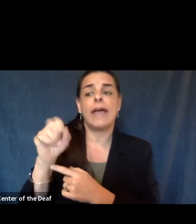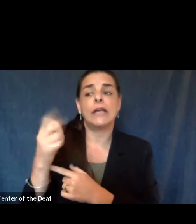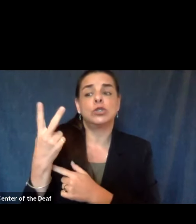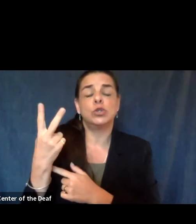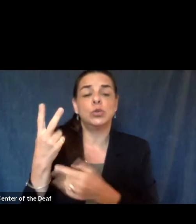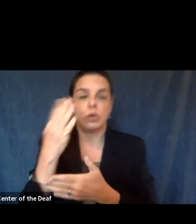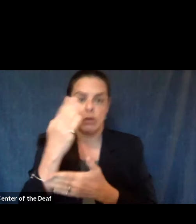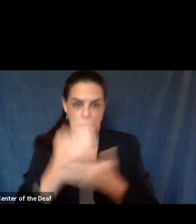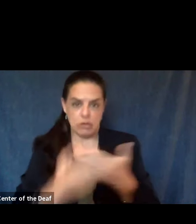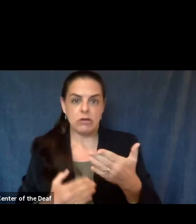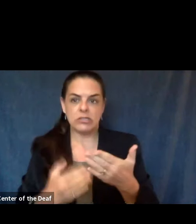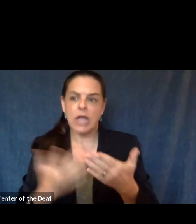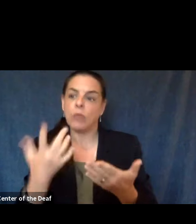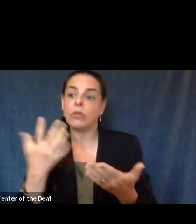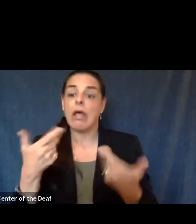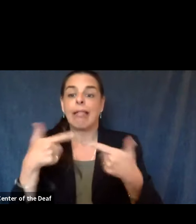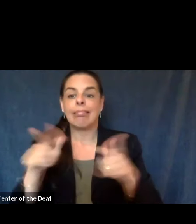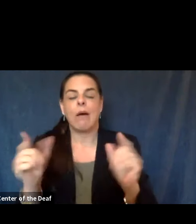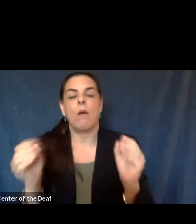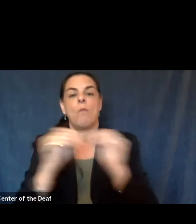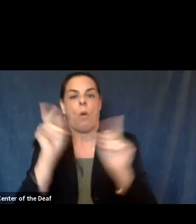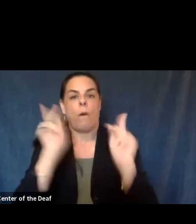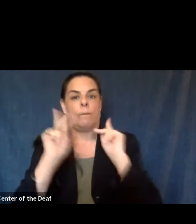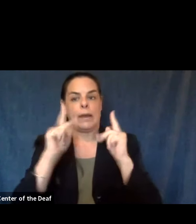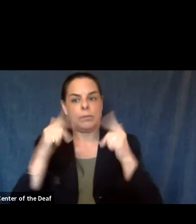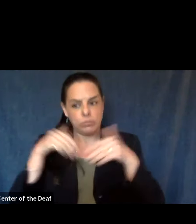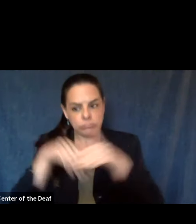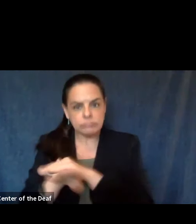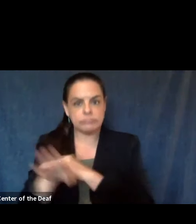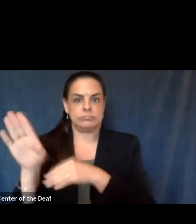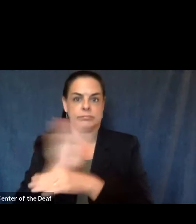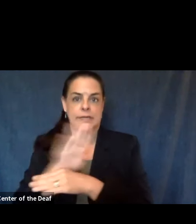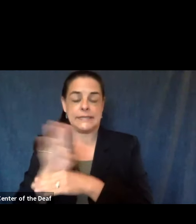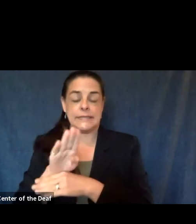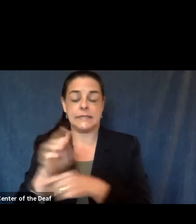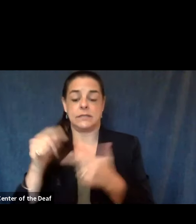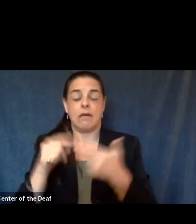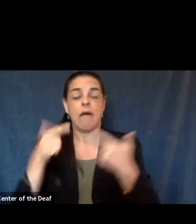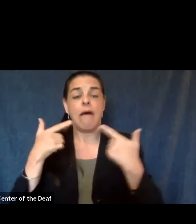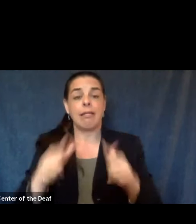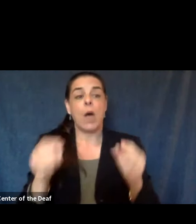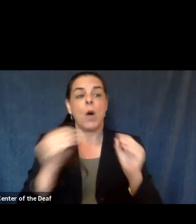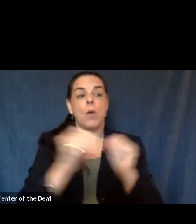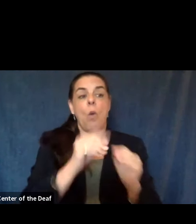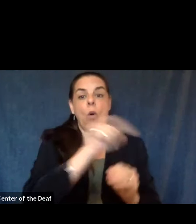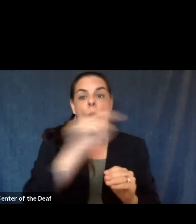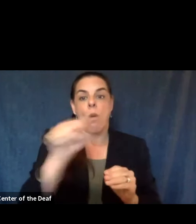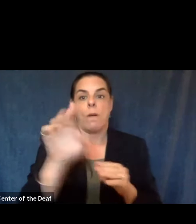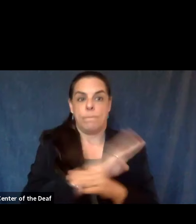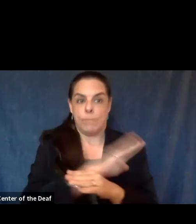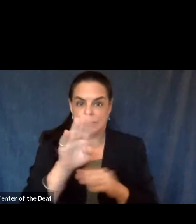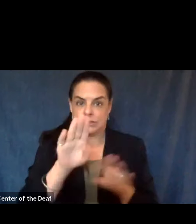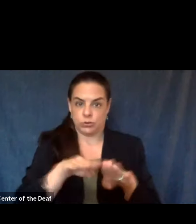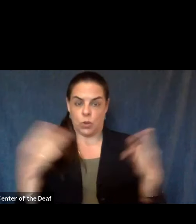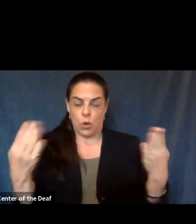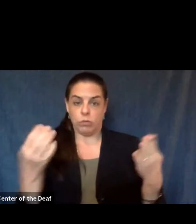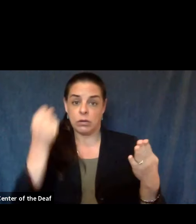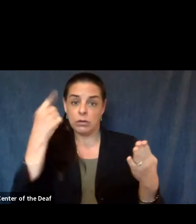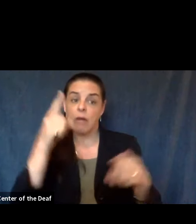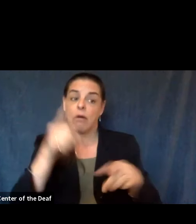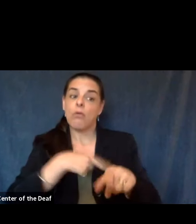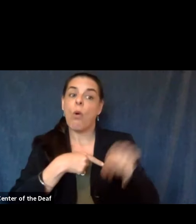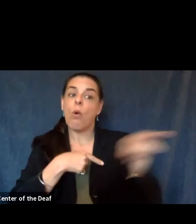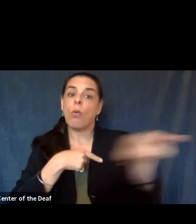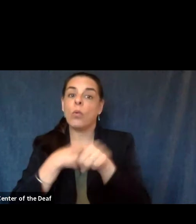capacity of patrons inside businesses, allowing more businesses to be open within specific sectors as long as they were able